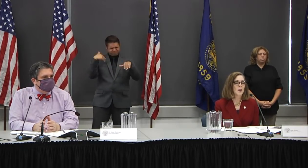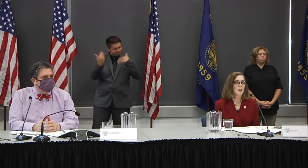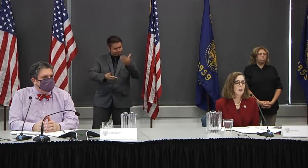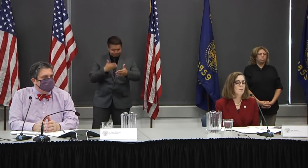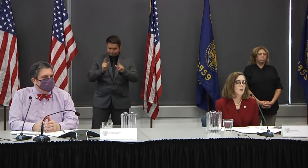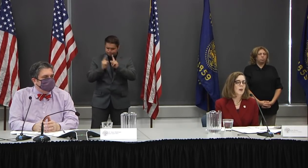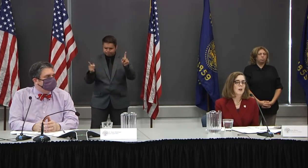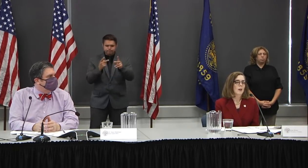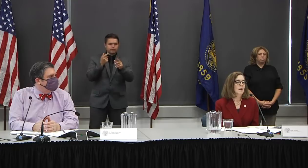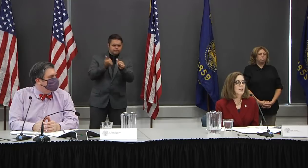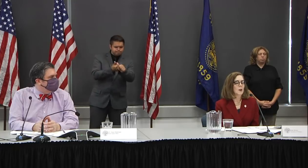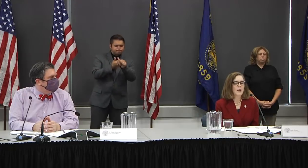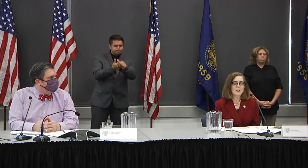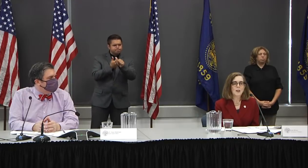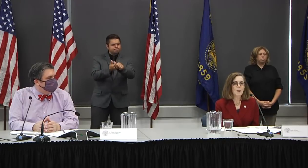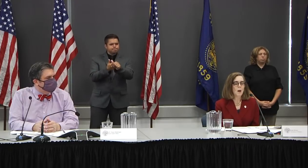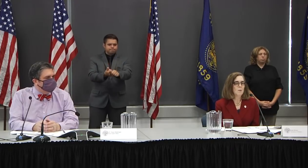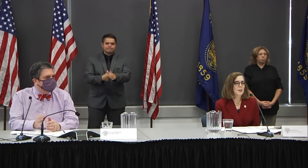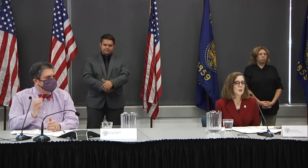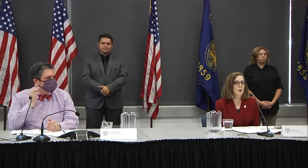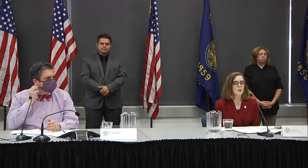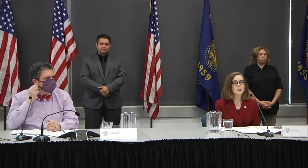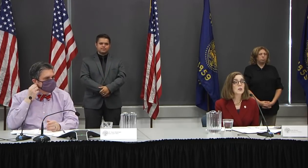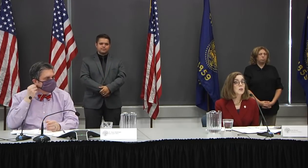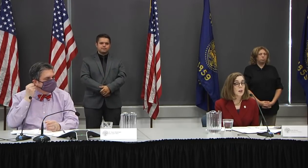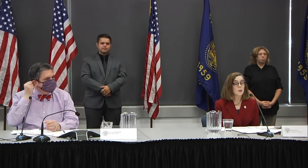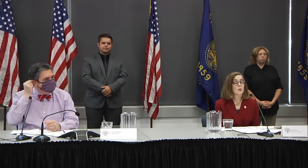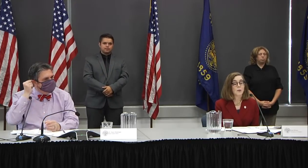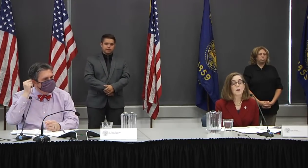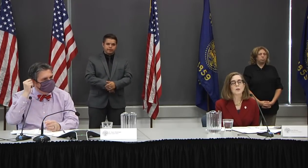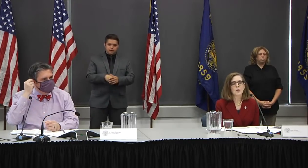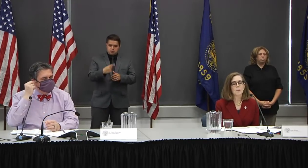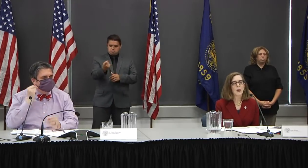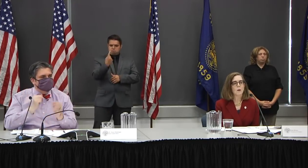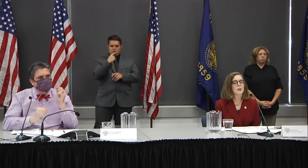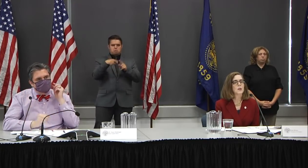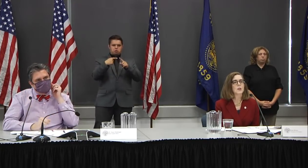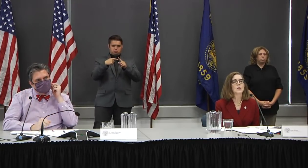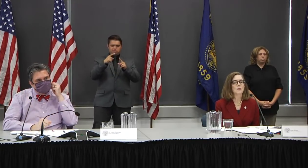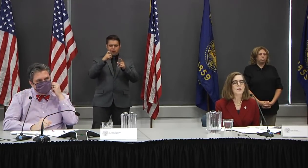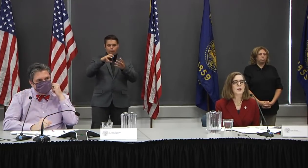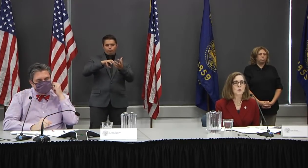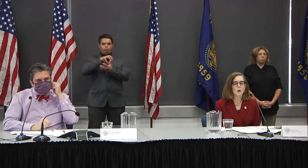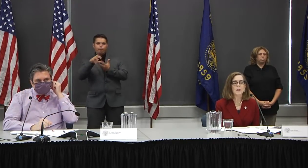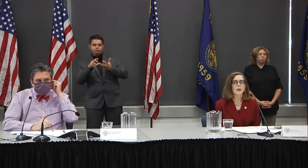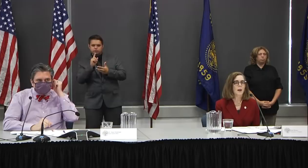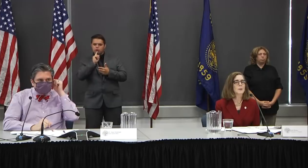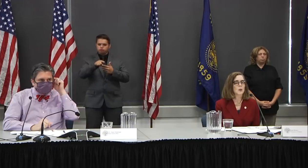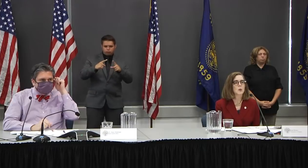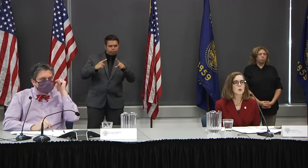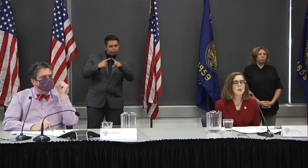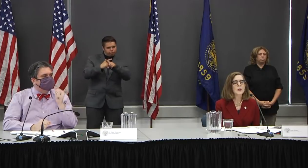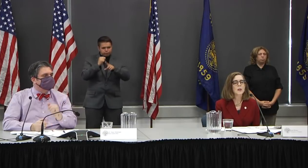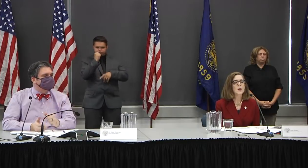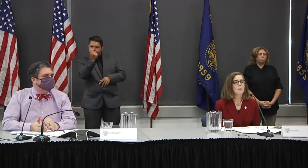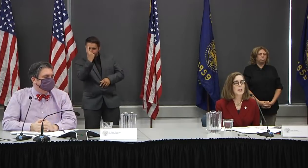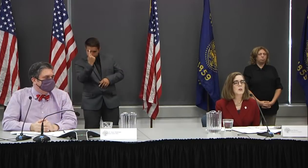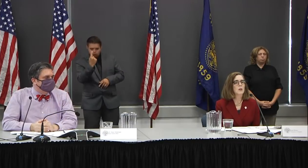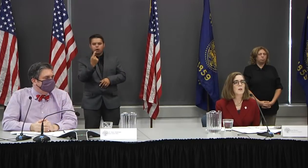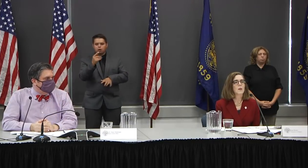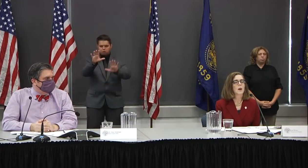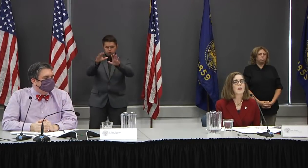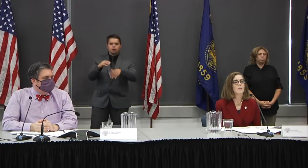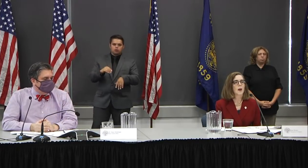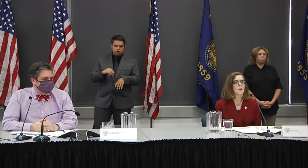place. You're asking about mixed messages. Yes, are there some counties still in phase one? Absolutely,